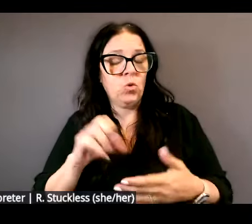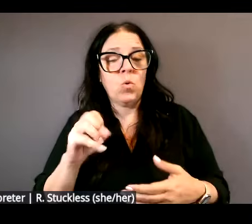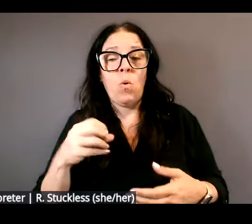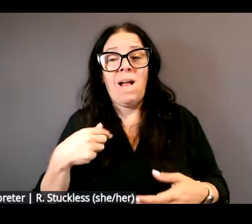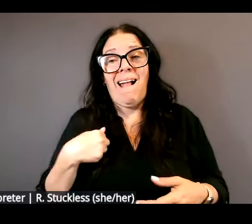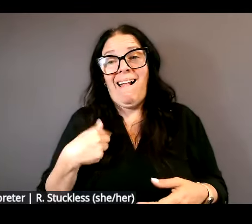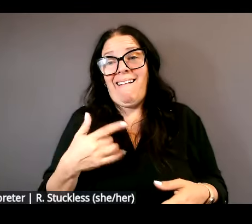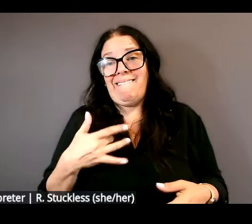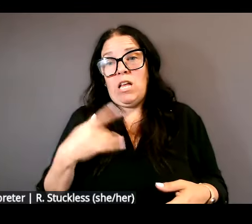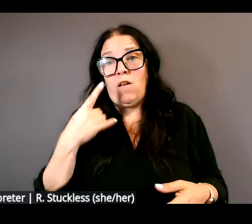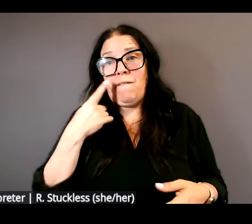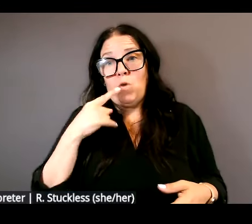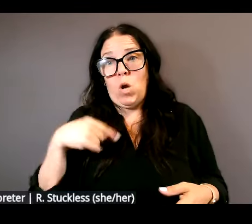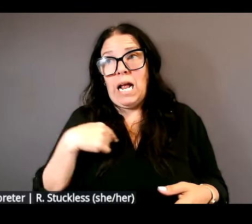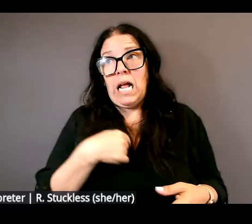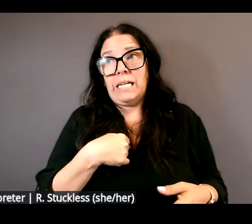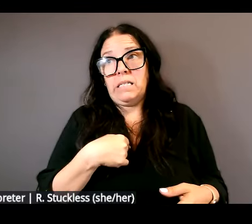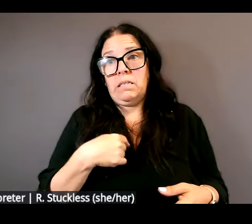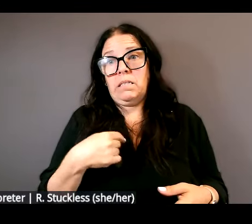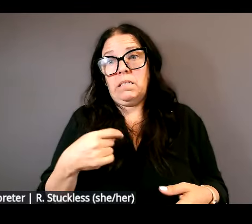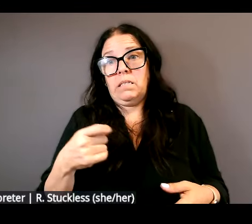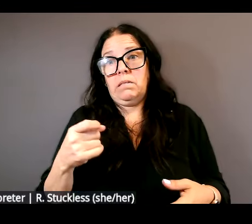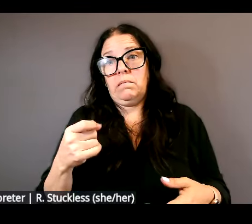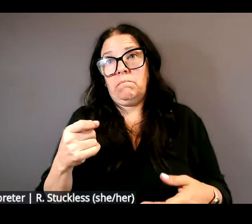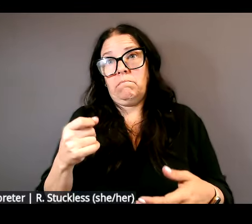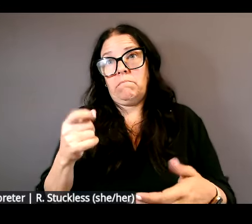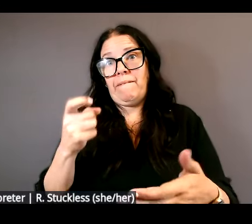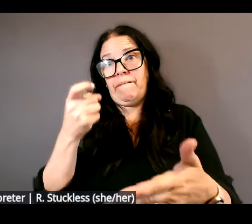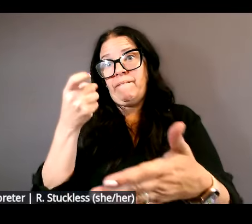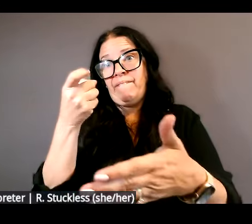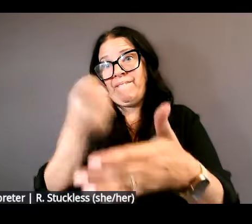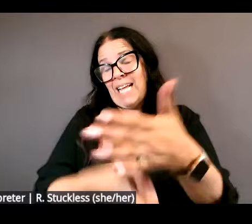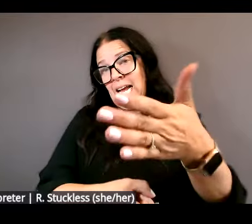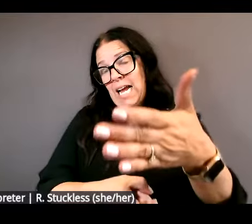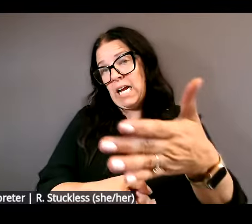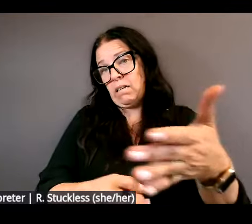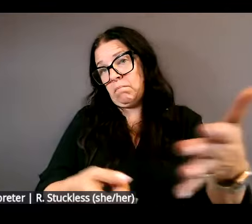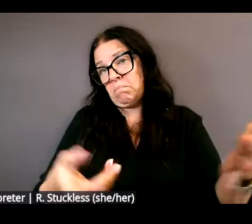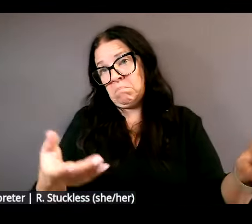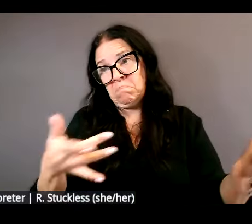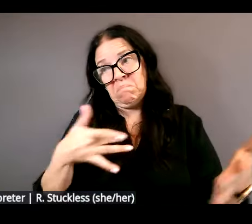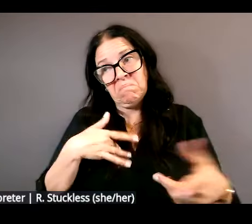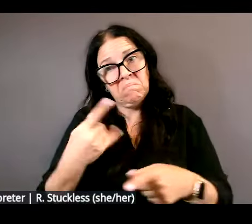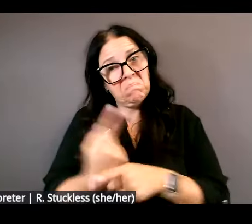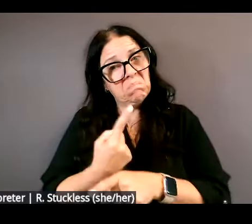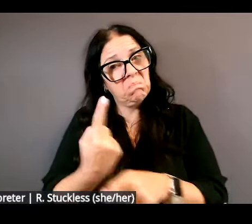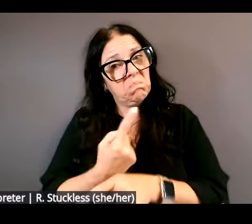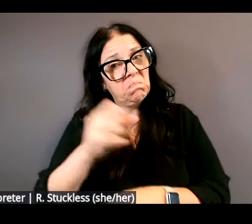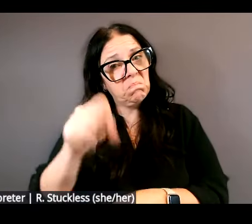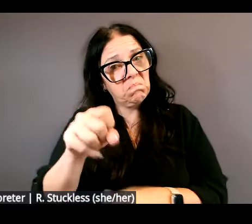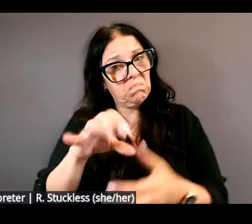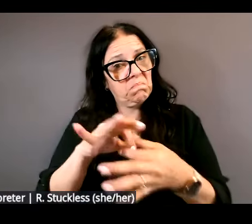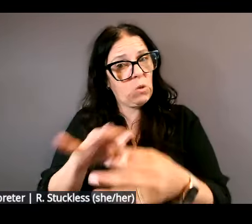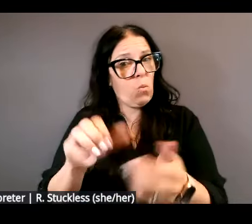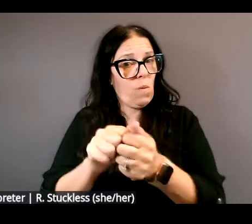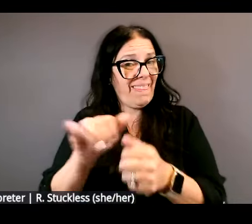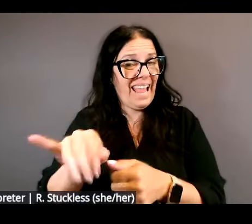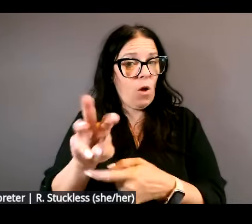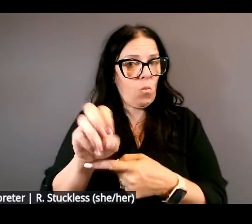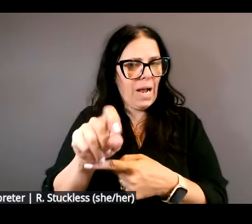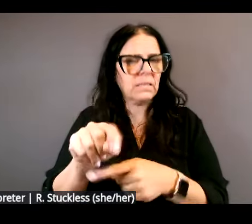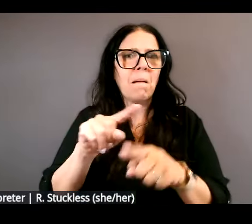impose a fine is the reasonable thing to do with regard to the West campaign, but also sending